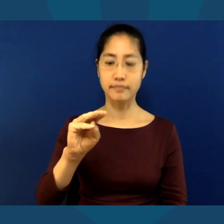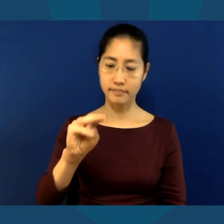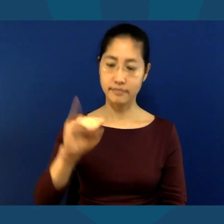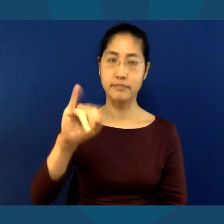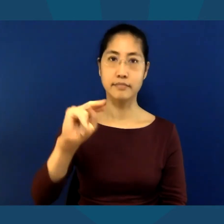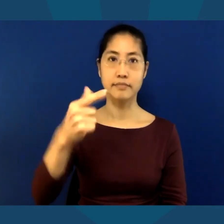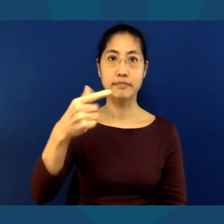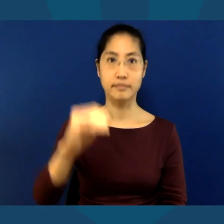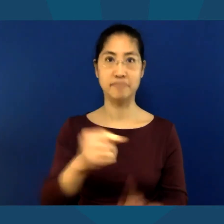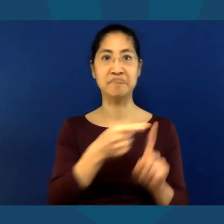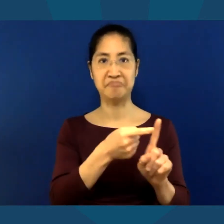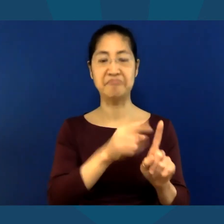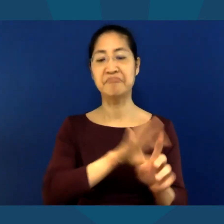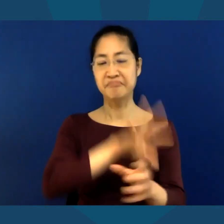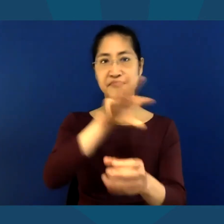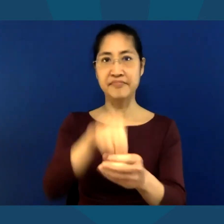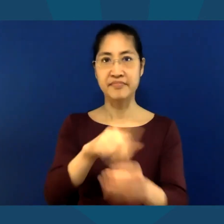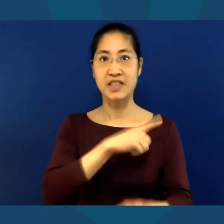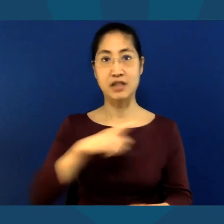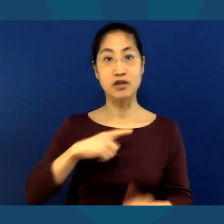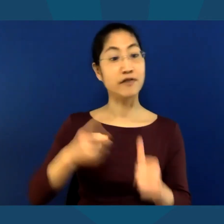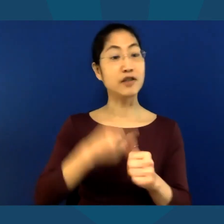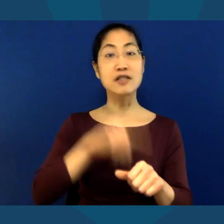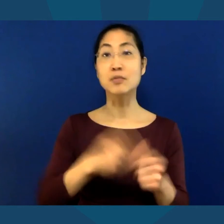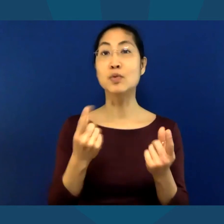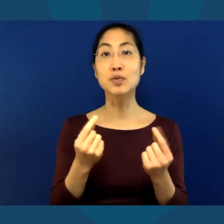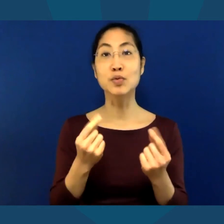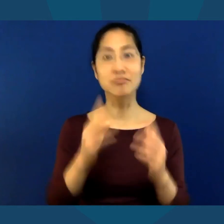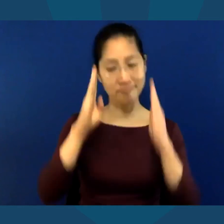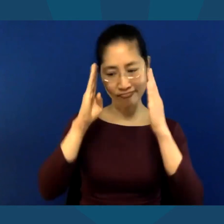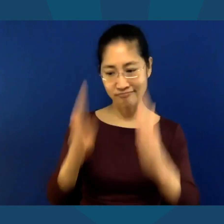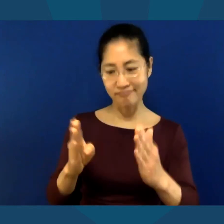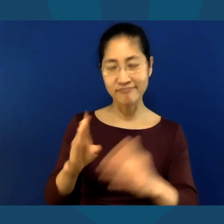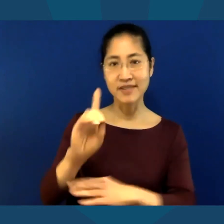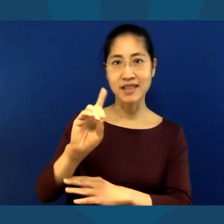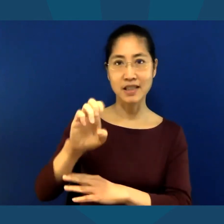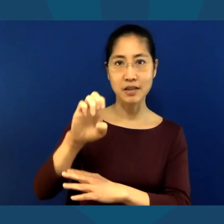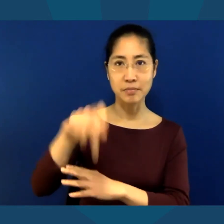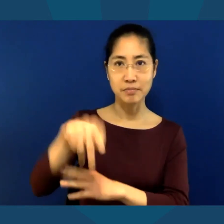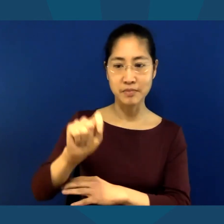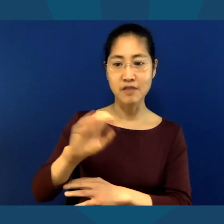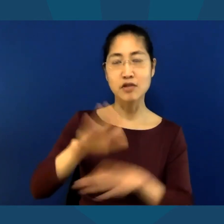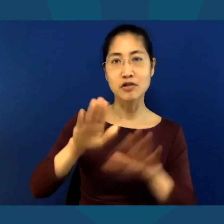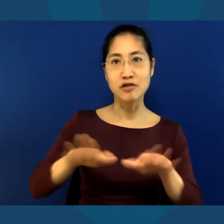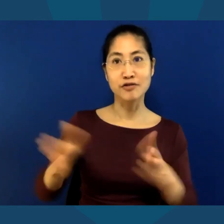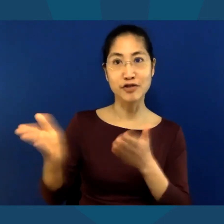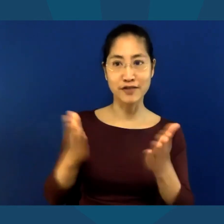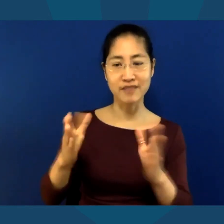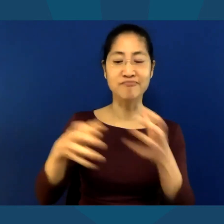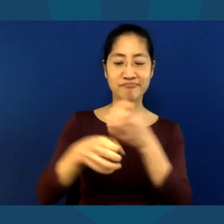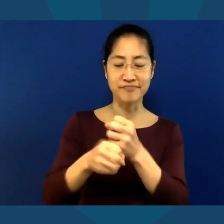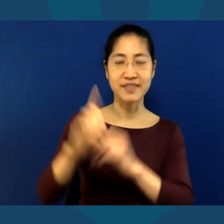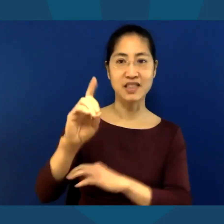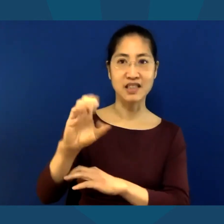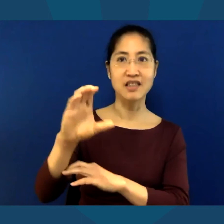Domingo first ran for the Arizona House to fix Department of Child Services statutes